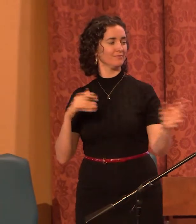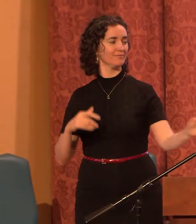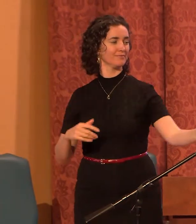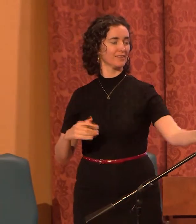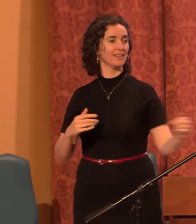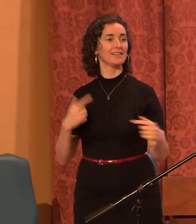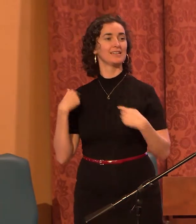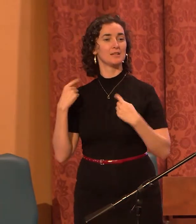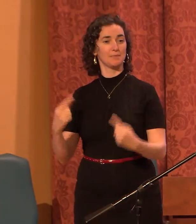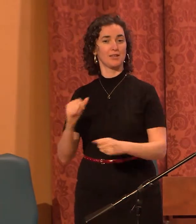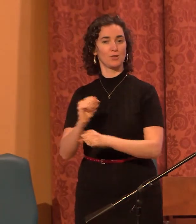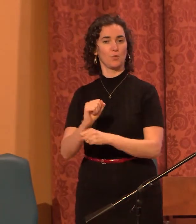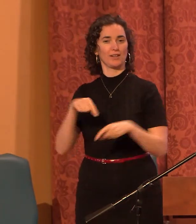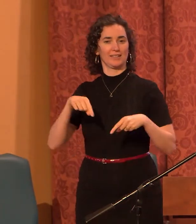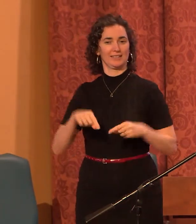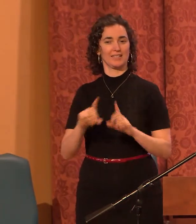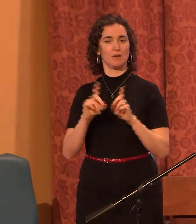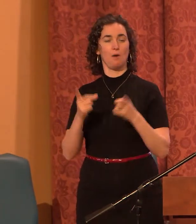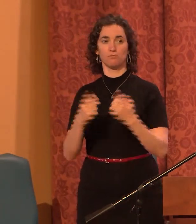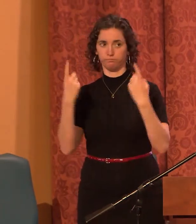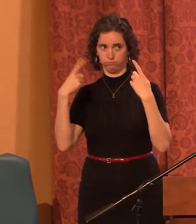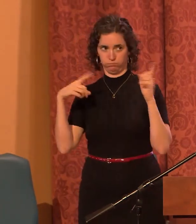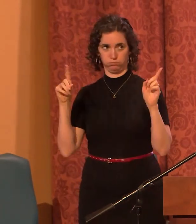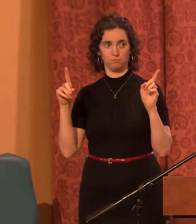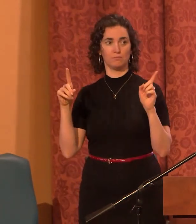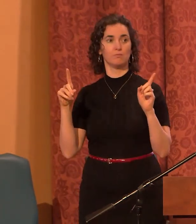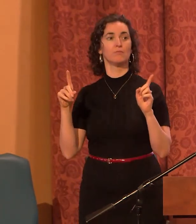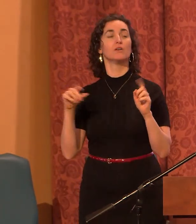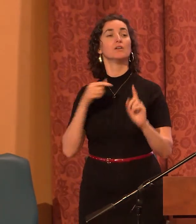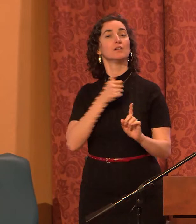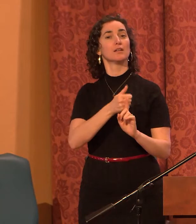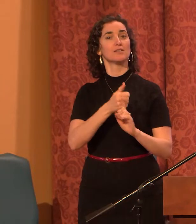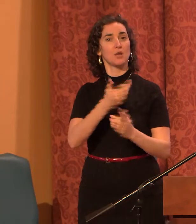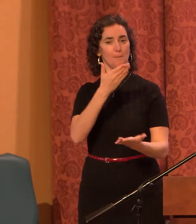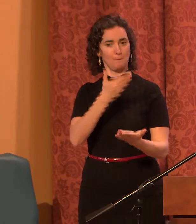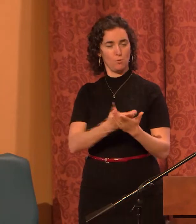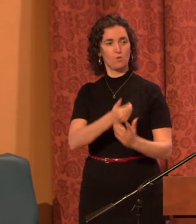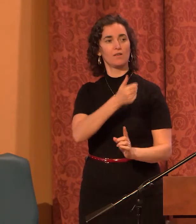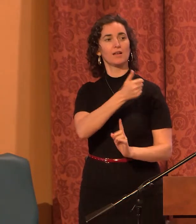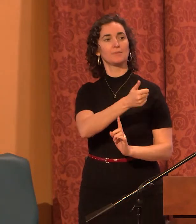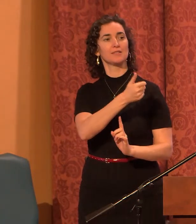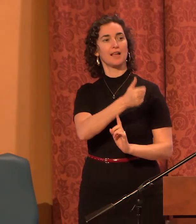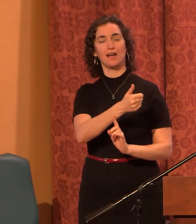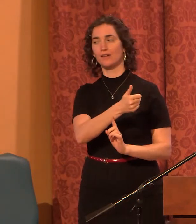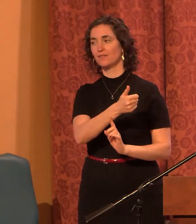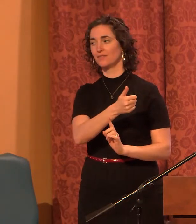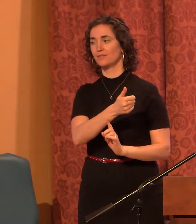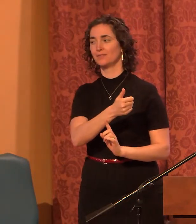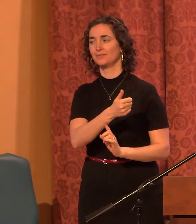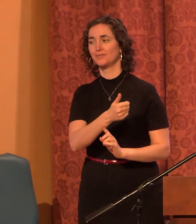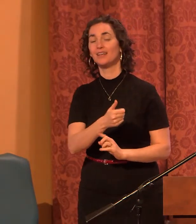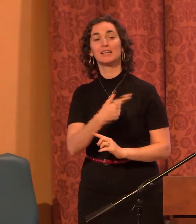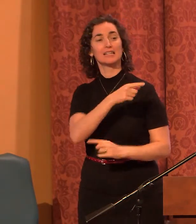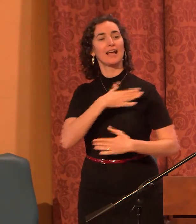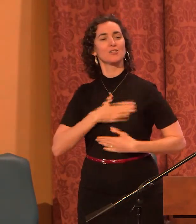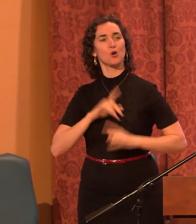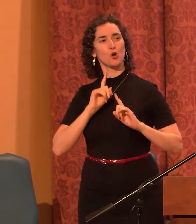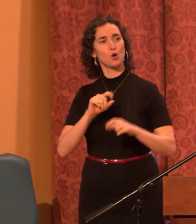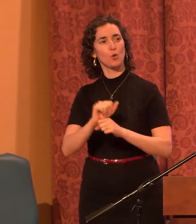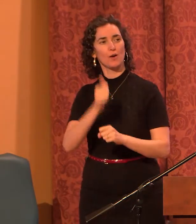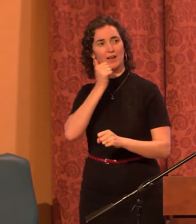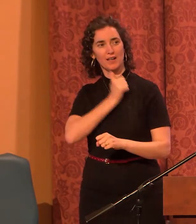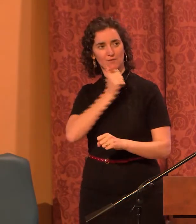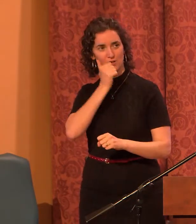working in this department and has proven himself. He enjoys going to work